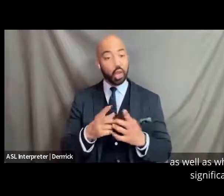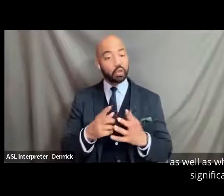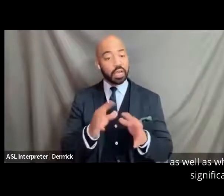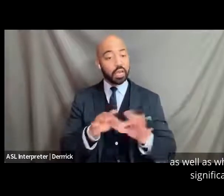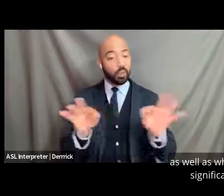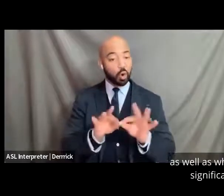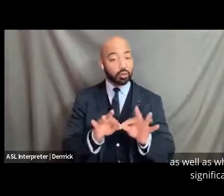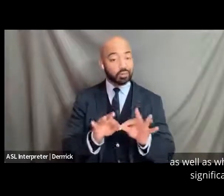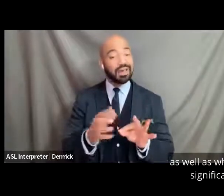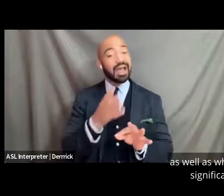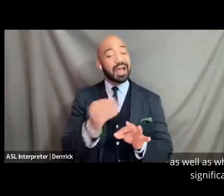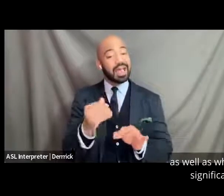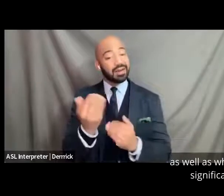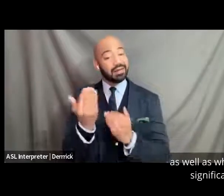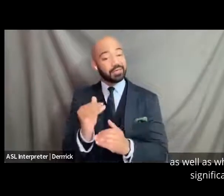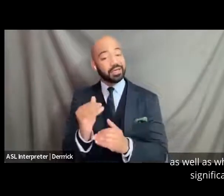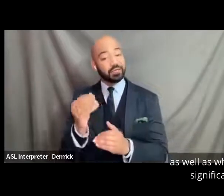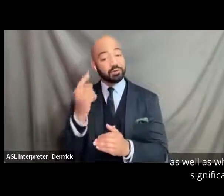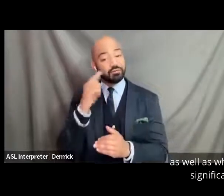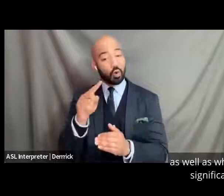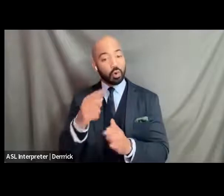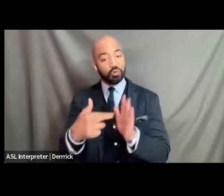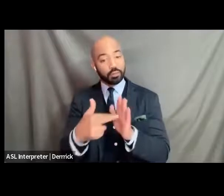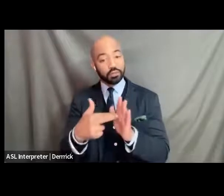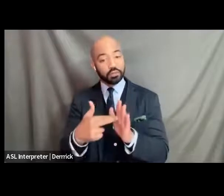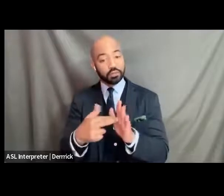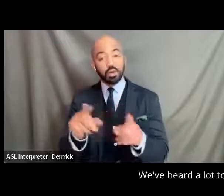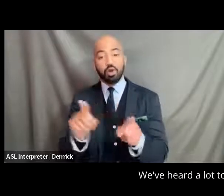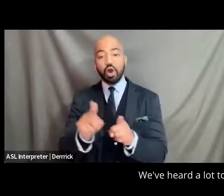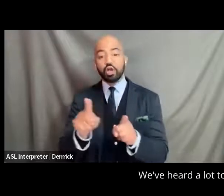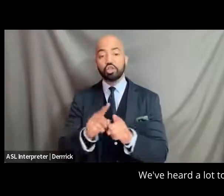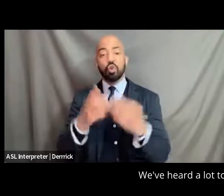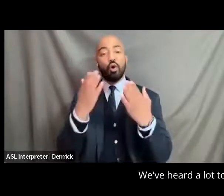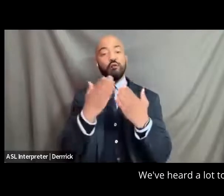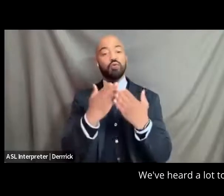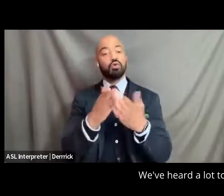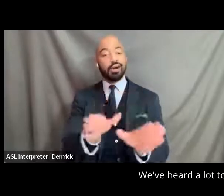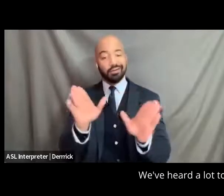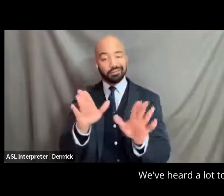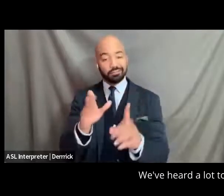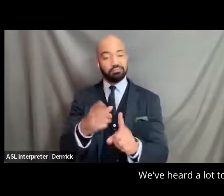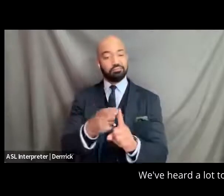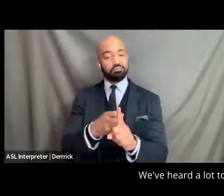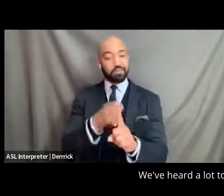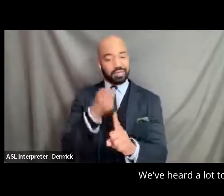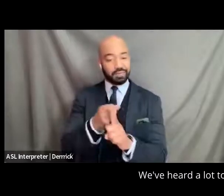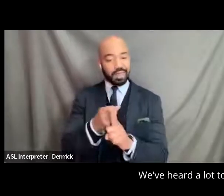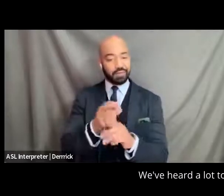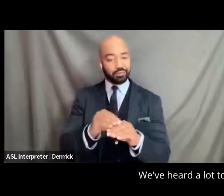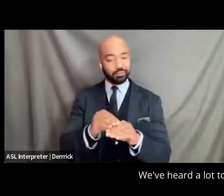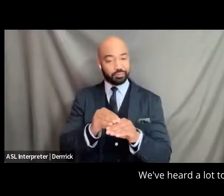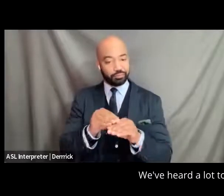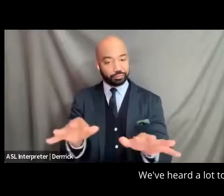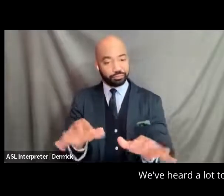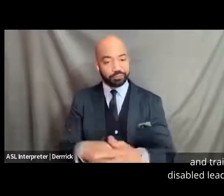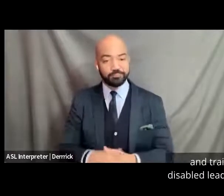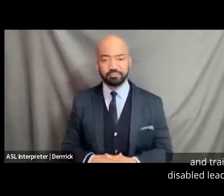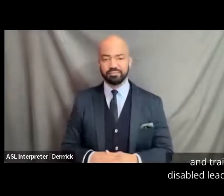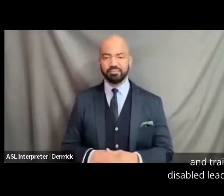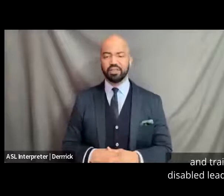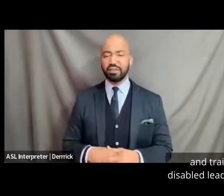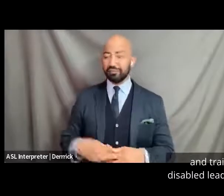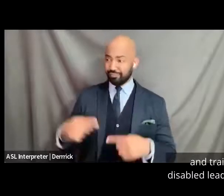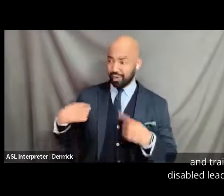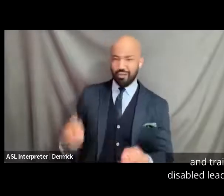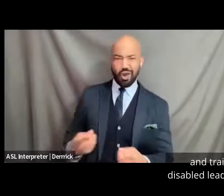as well as what it's overarching significant actually is we've heard a lot today from many powerful and